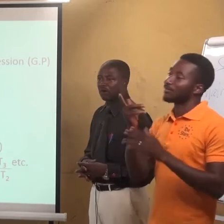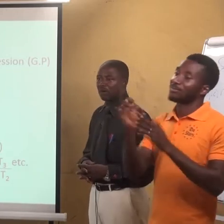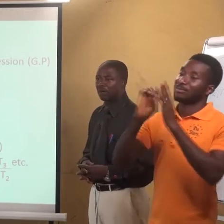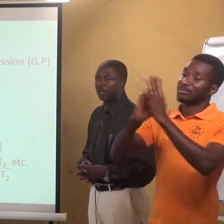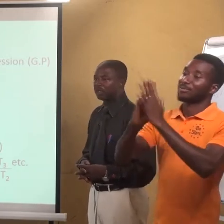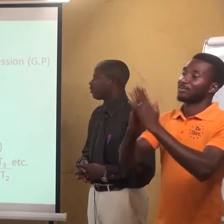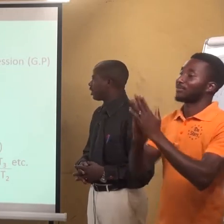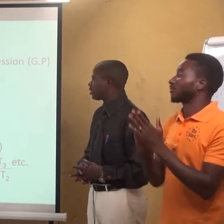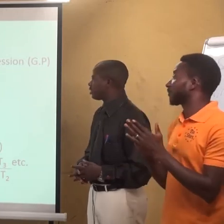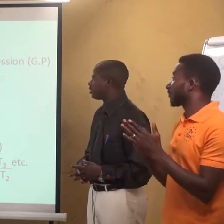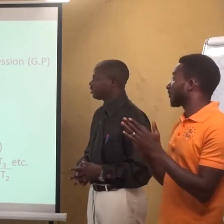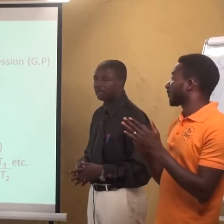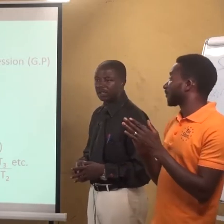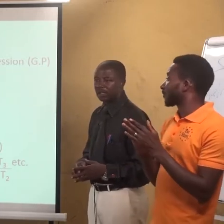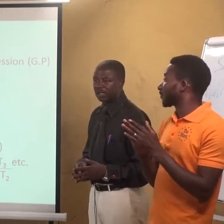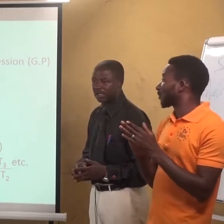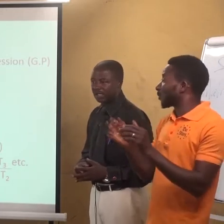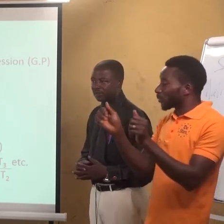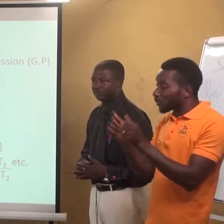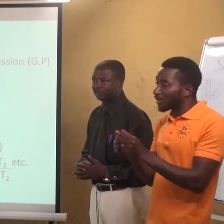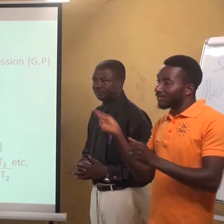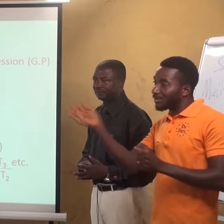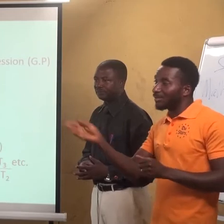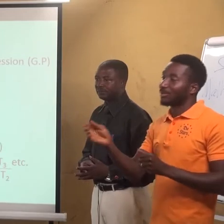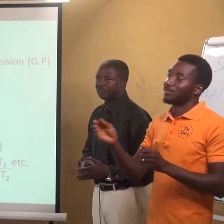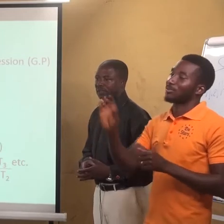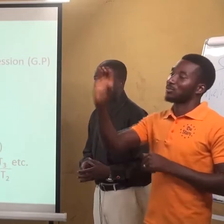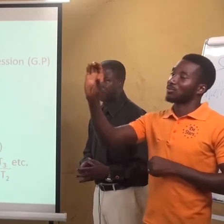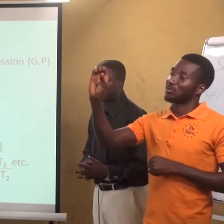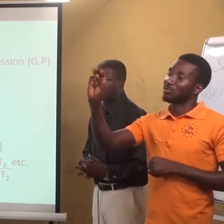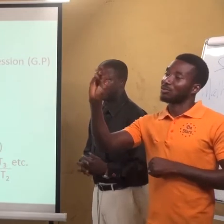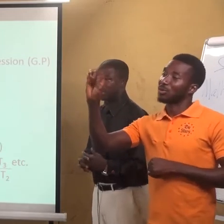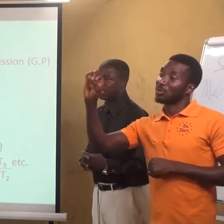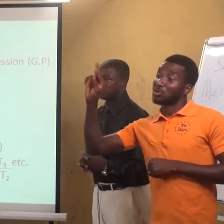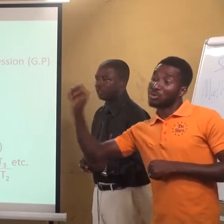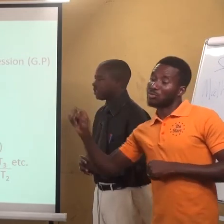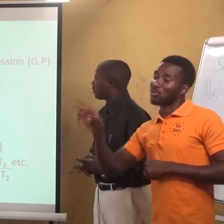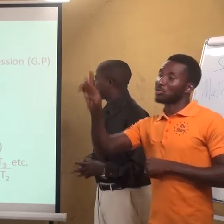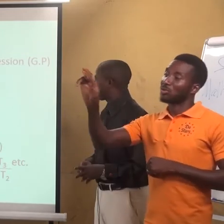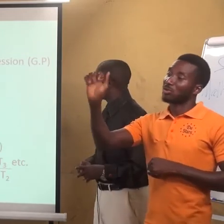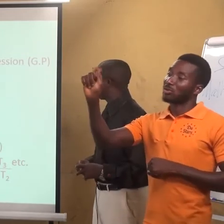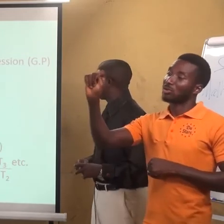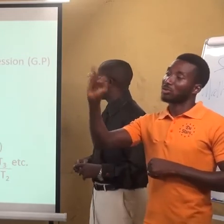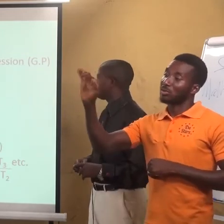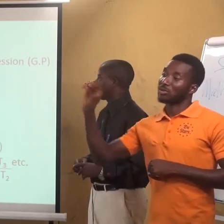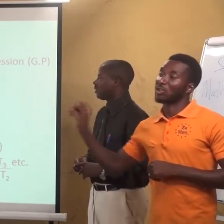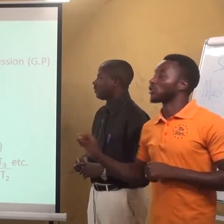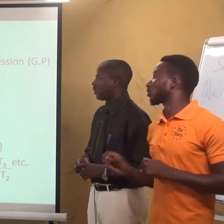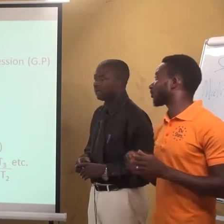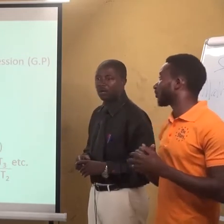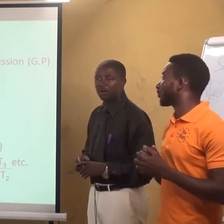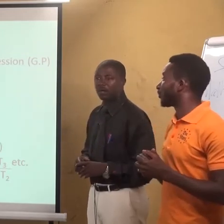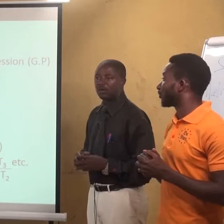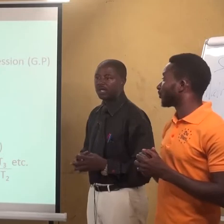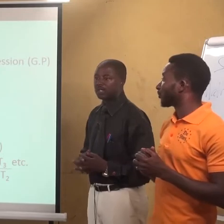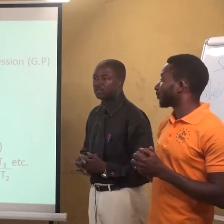with their common ratio indicated. The following are geometric progression with